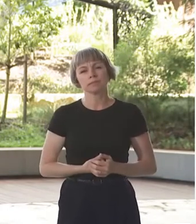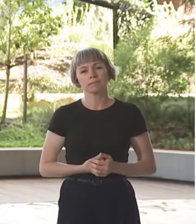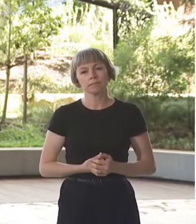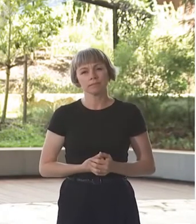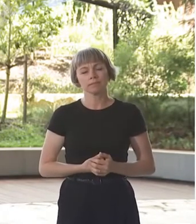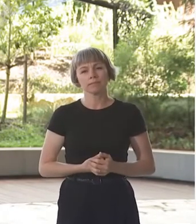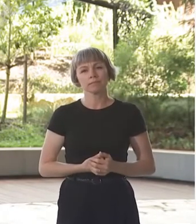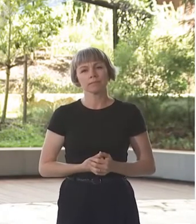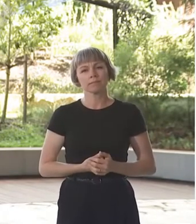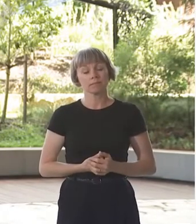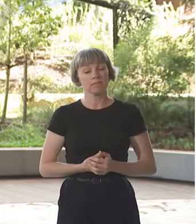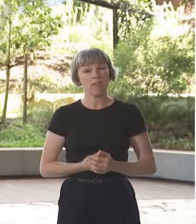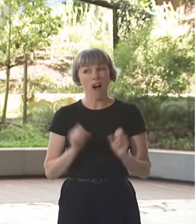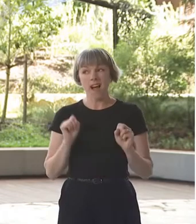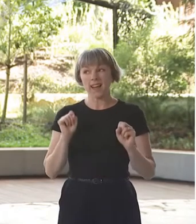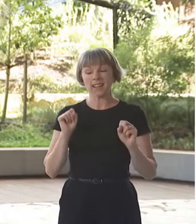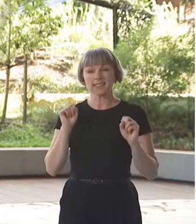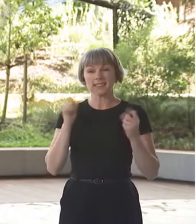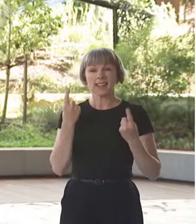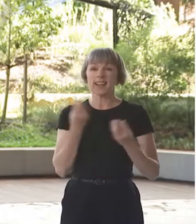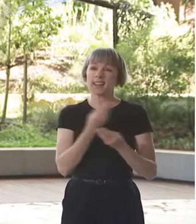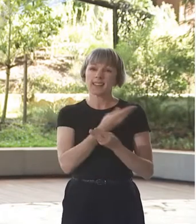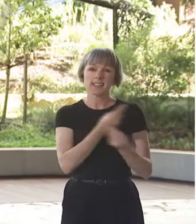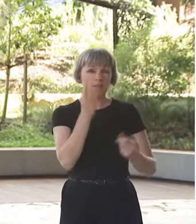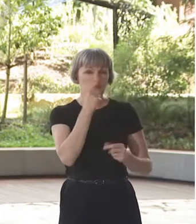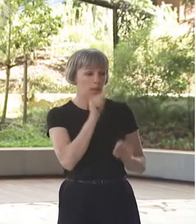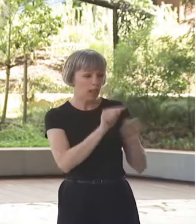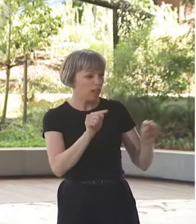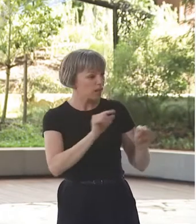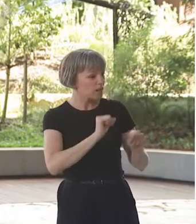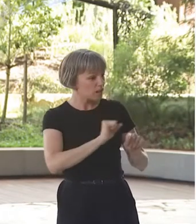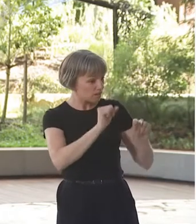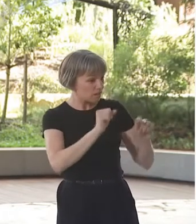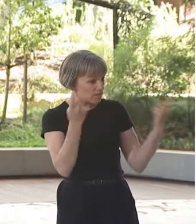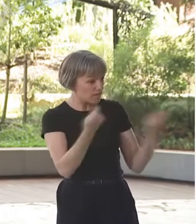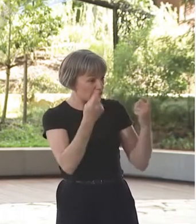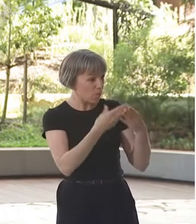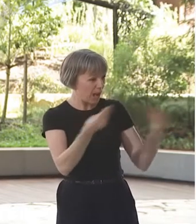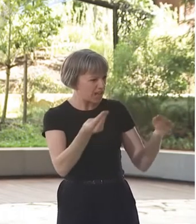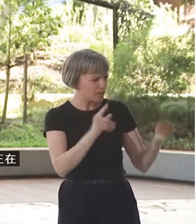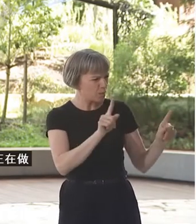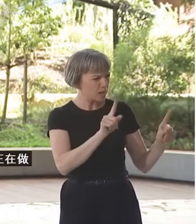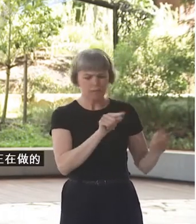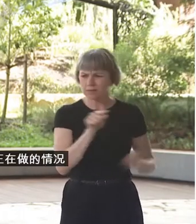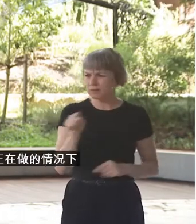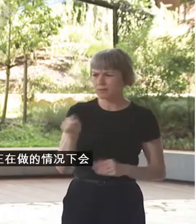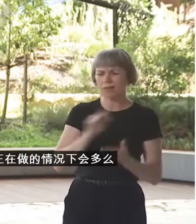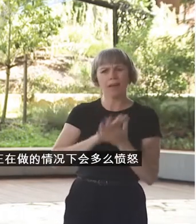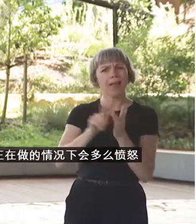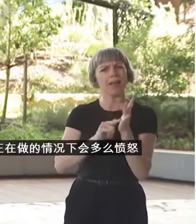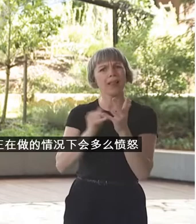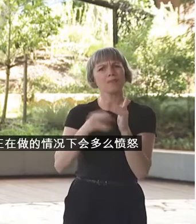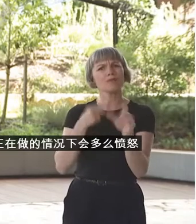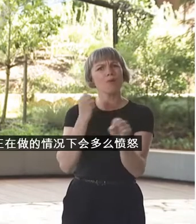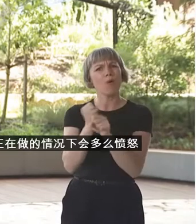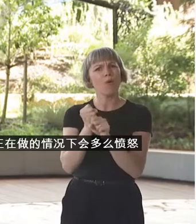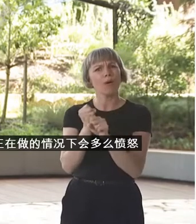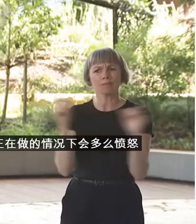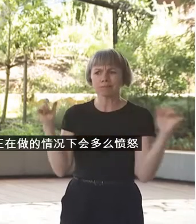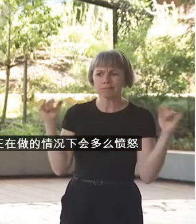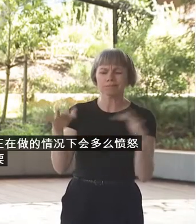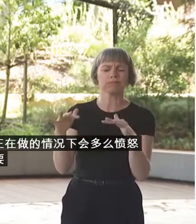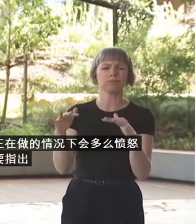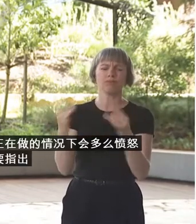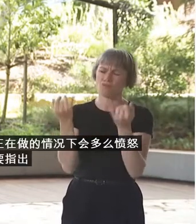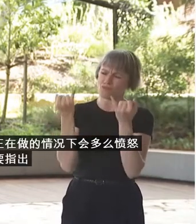understand how outraged they would be in circumstances where they're doing the right thing and others are doing the wrong thing.